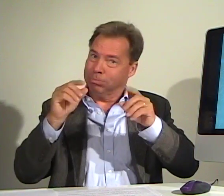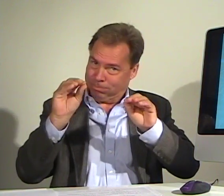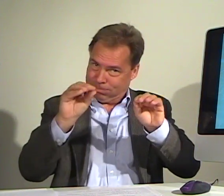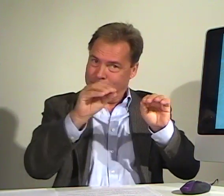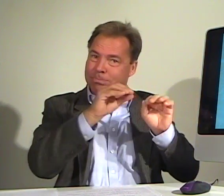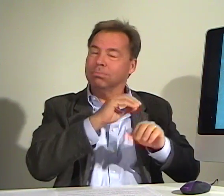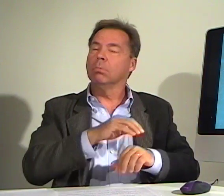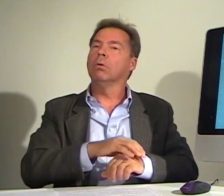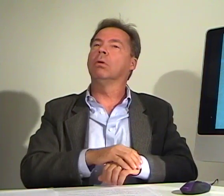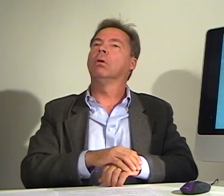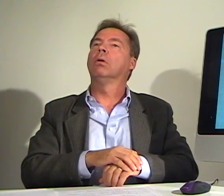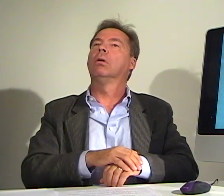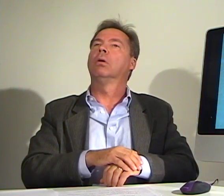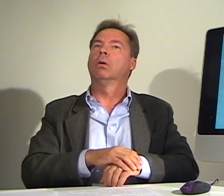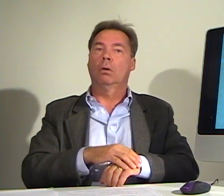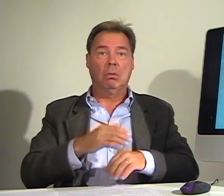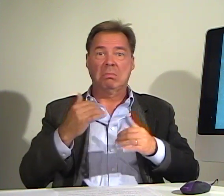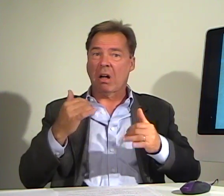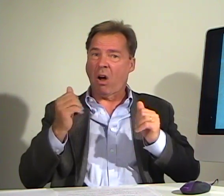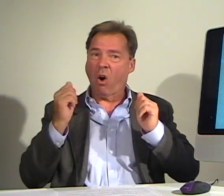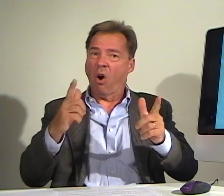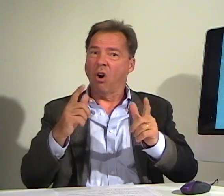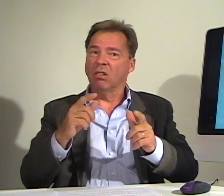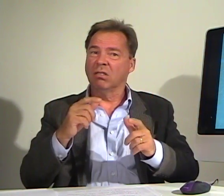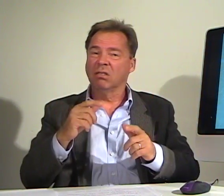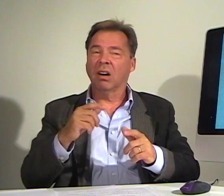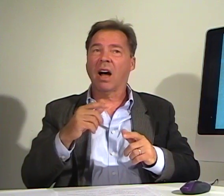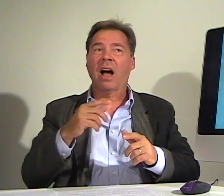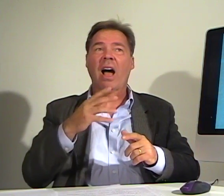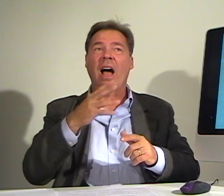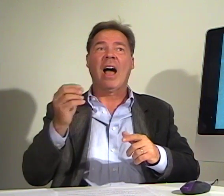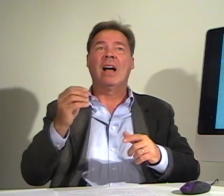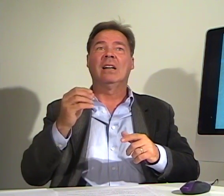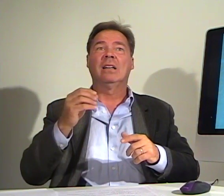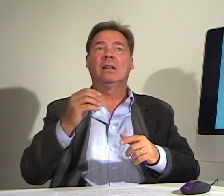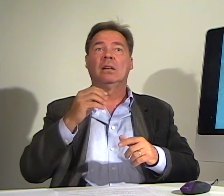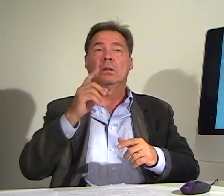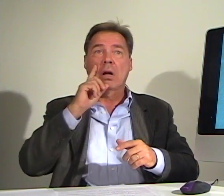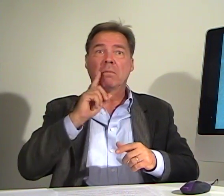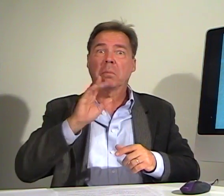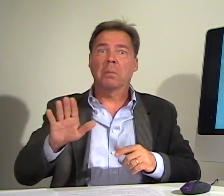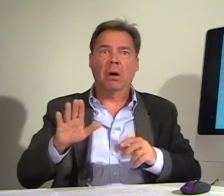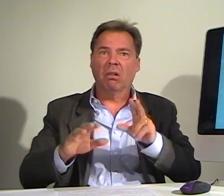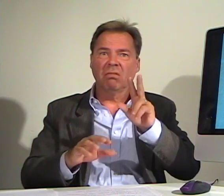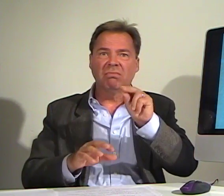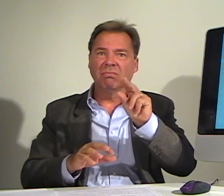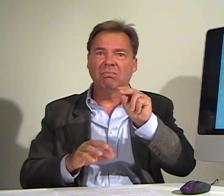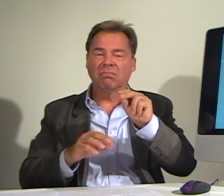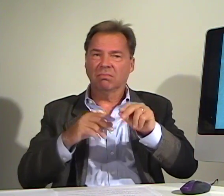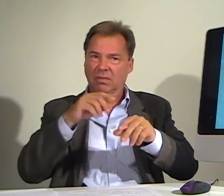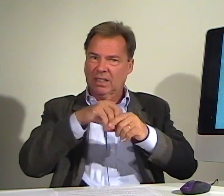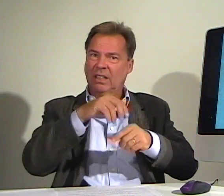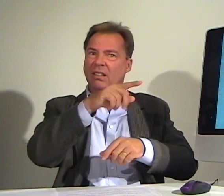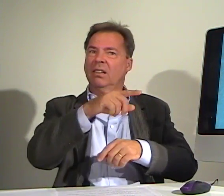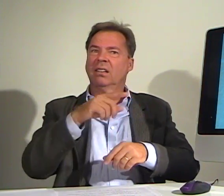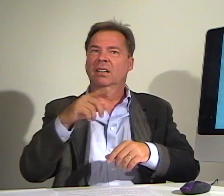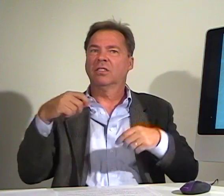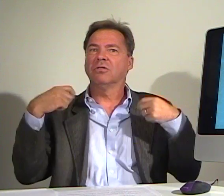the only programs that were captioned. Deaf individuals complained and got to be where all programs were closed captioned